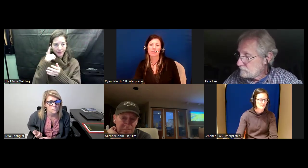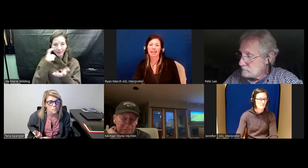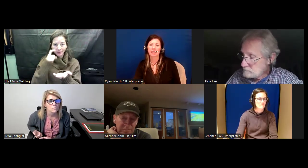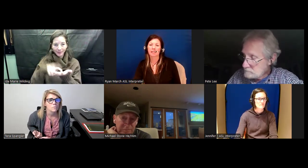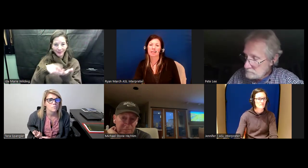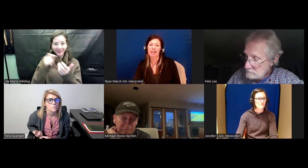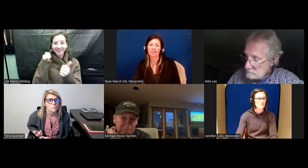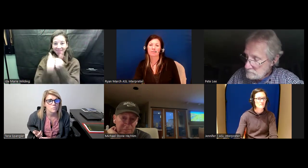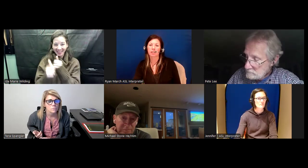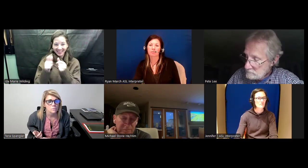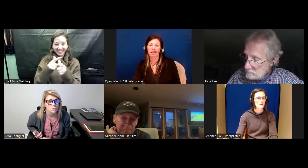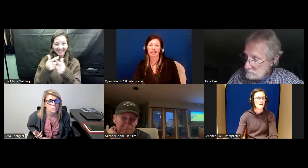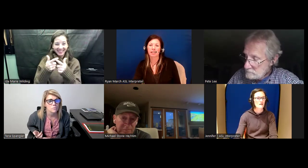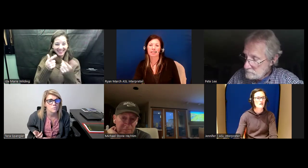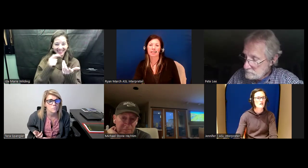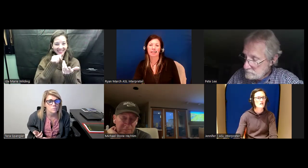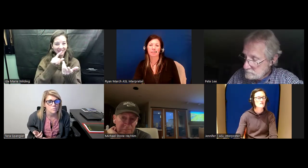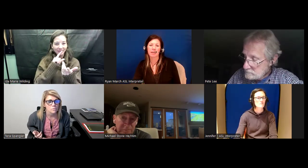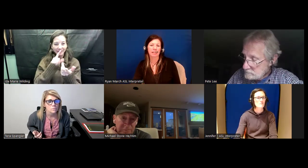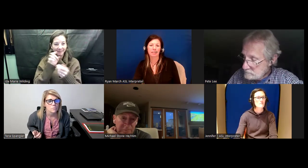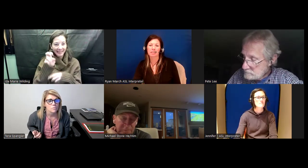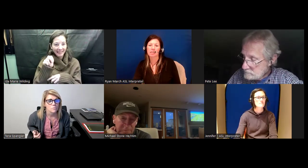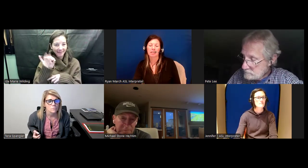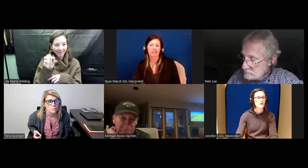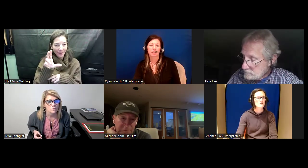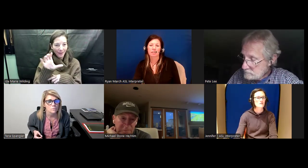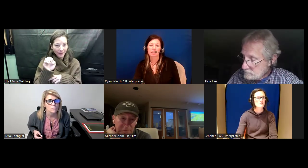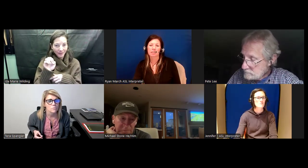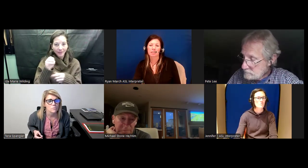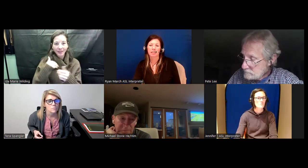that plan as far as recognizing that they pass,